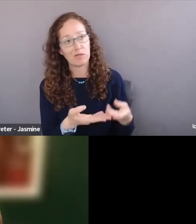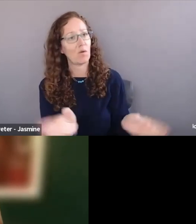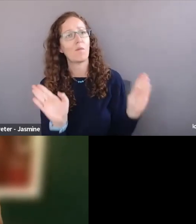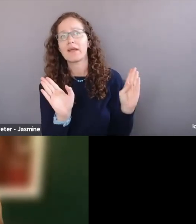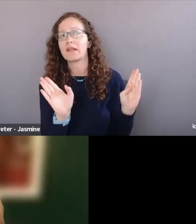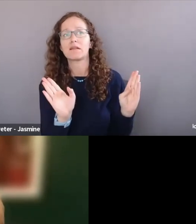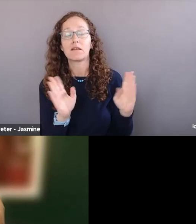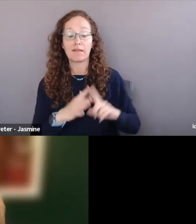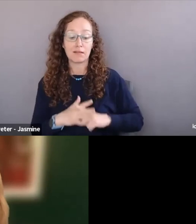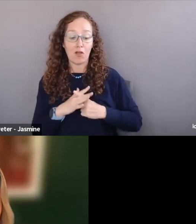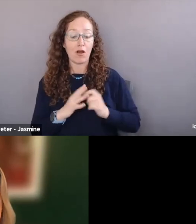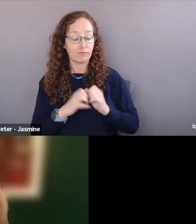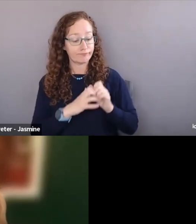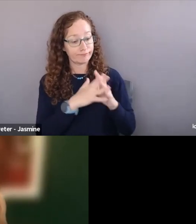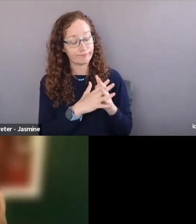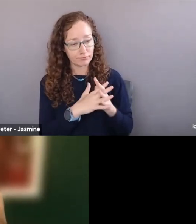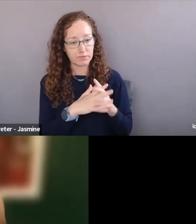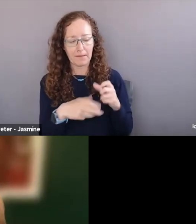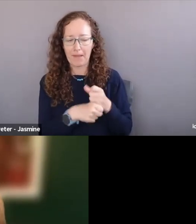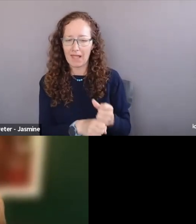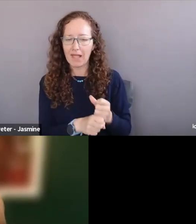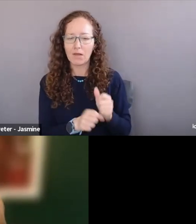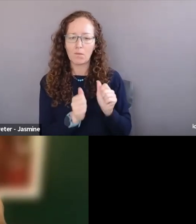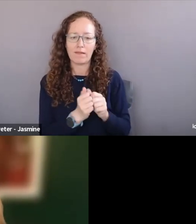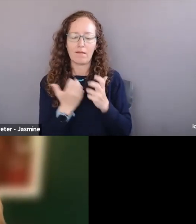the audience, with the people on